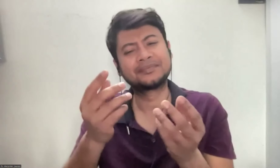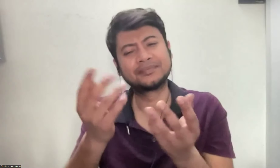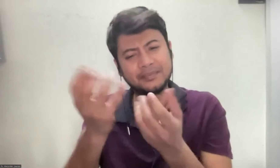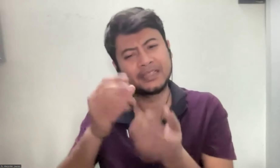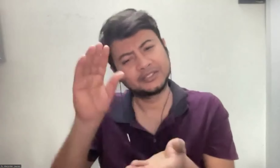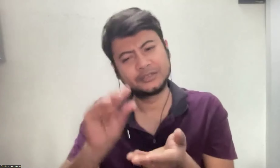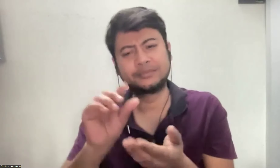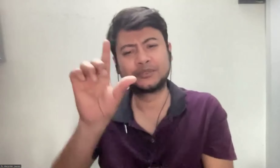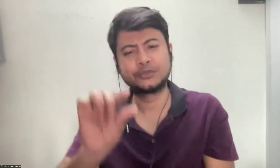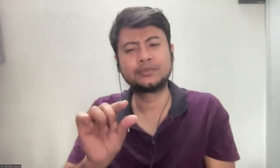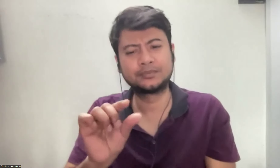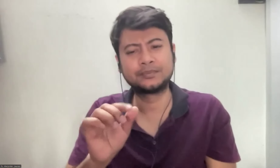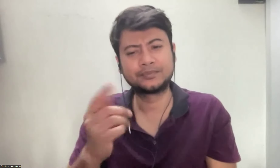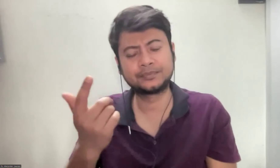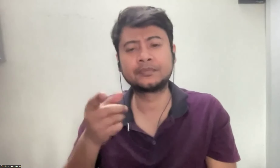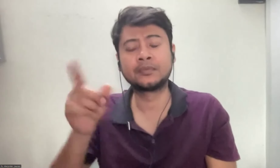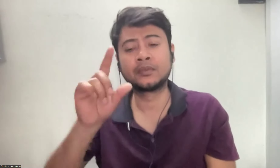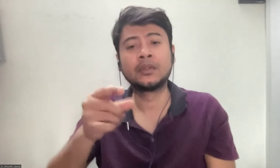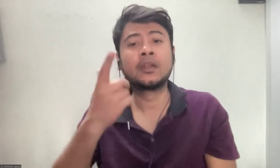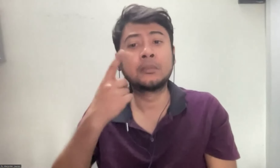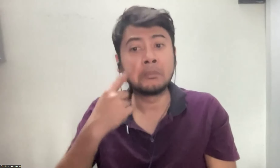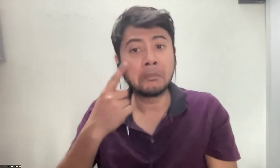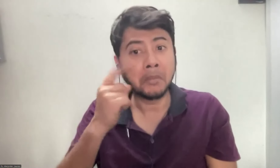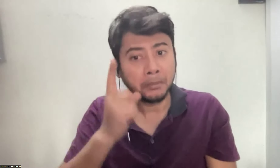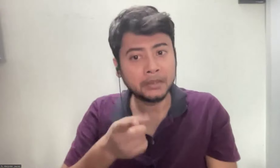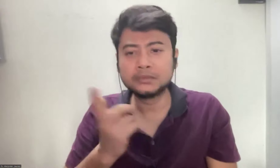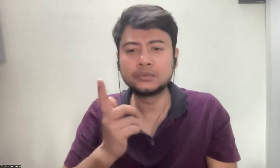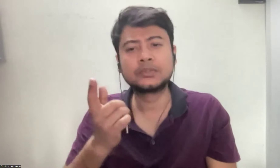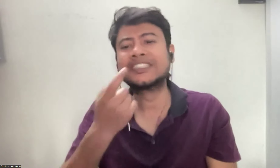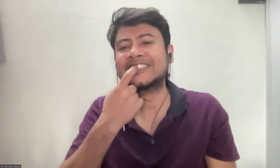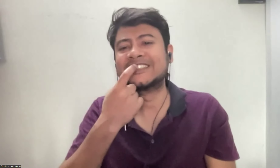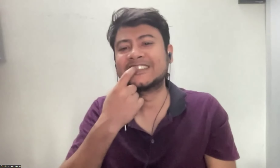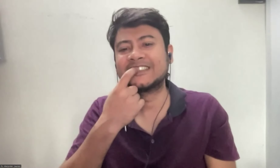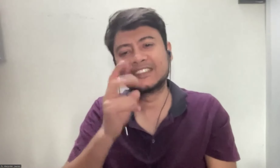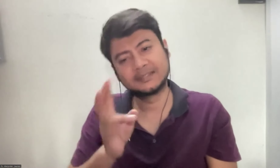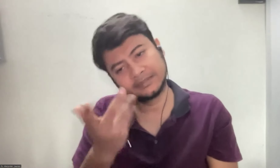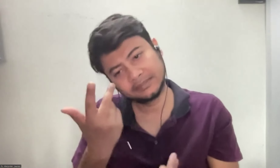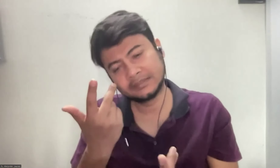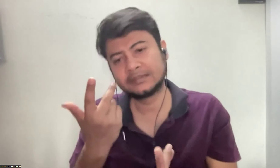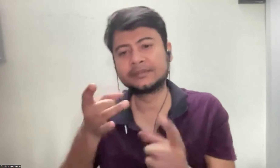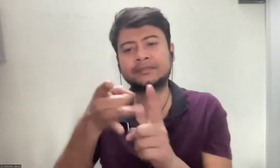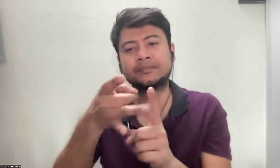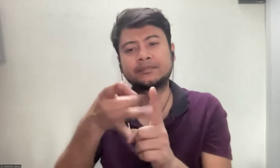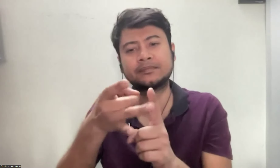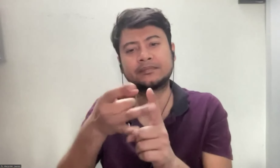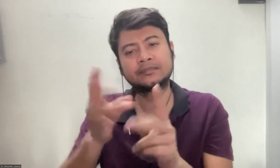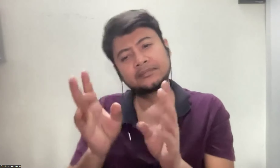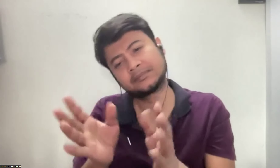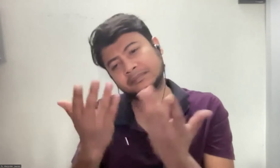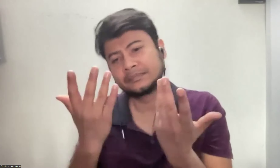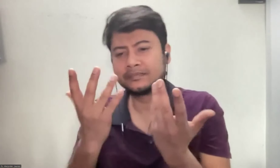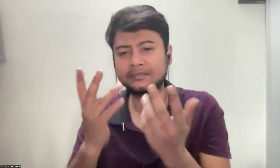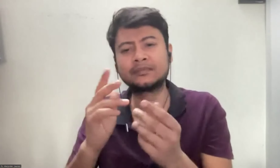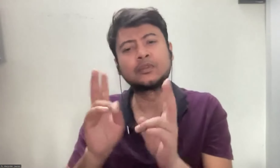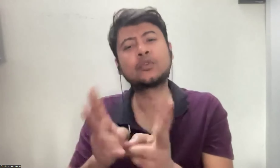with steel also. It is fine. The most important element in this plate is the Ajman cup, which